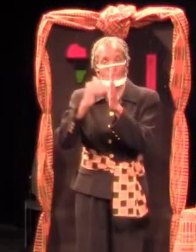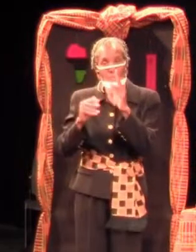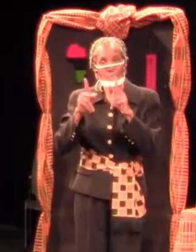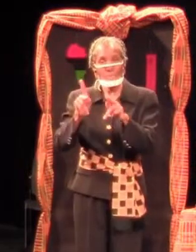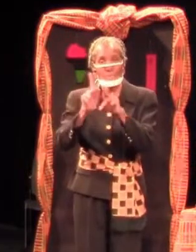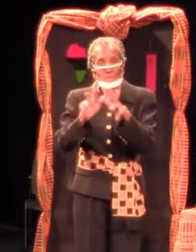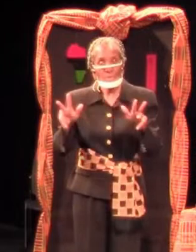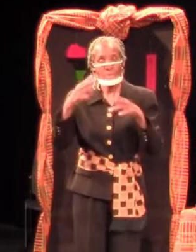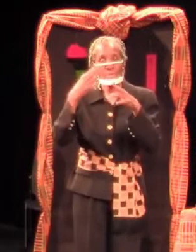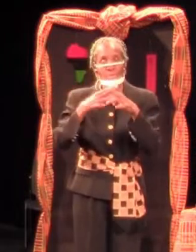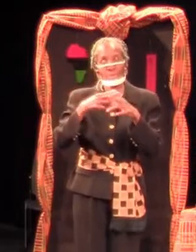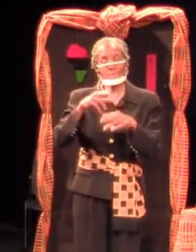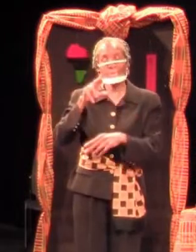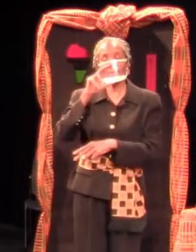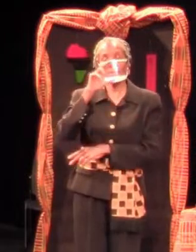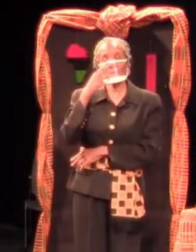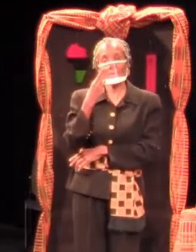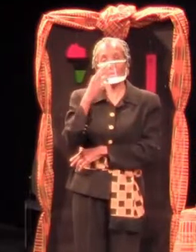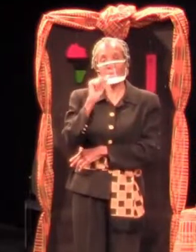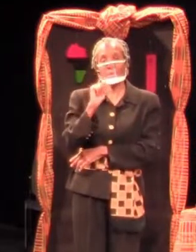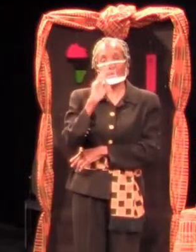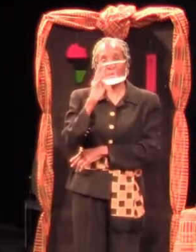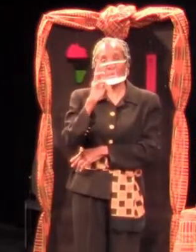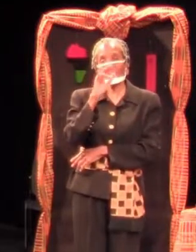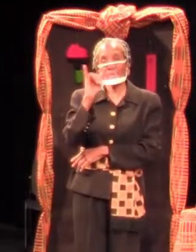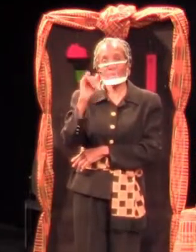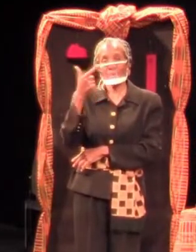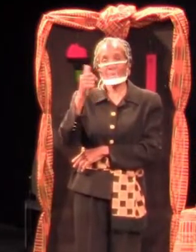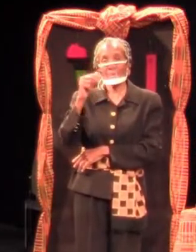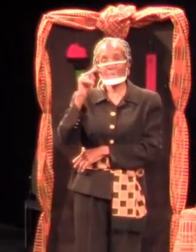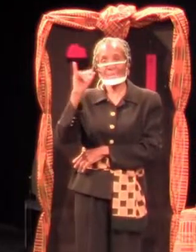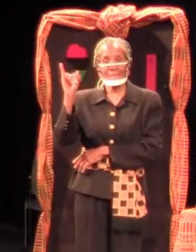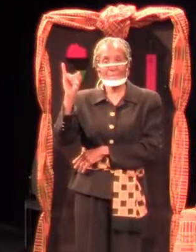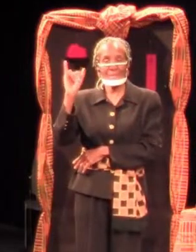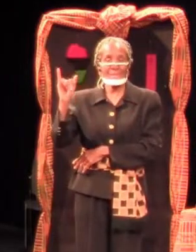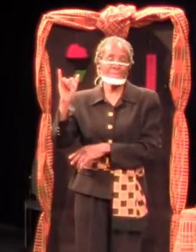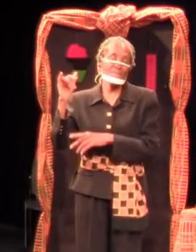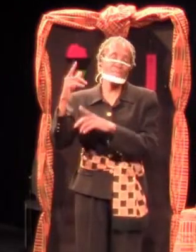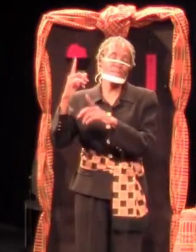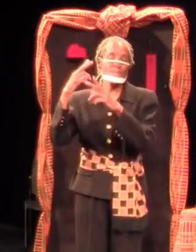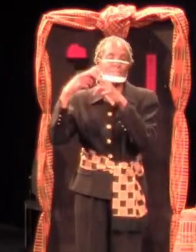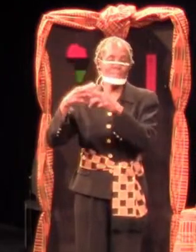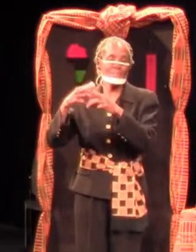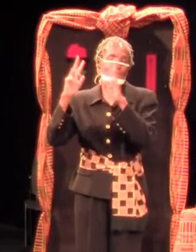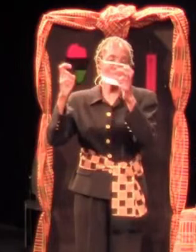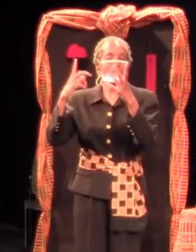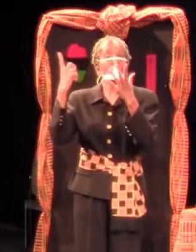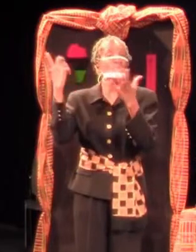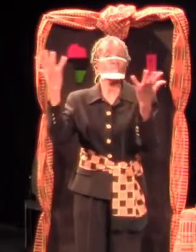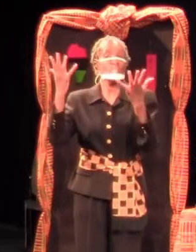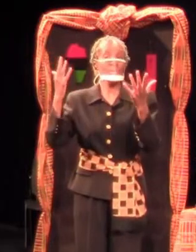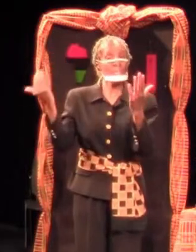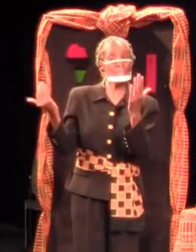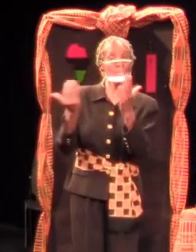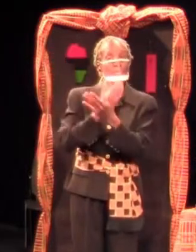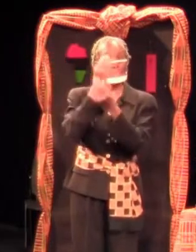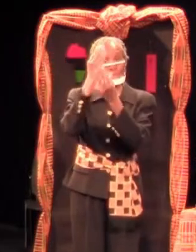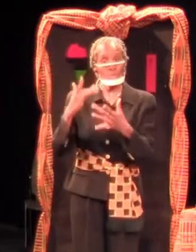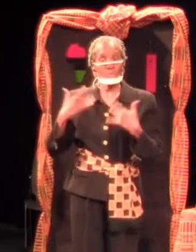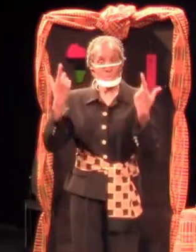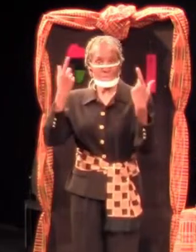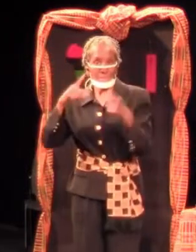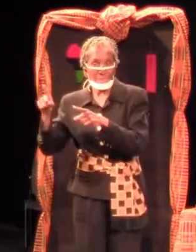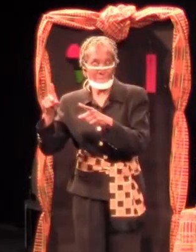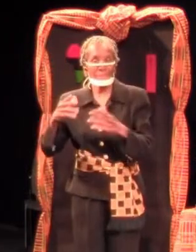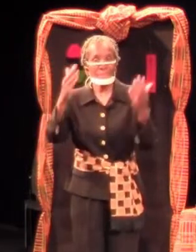Gani and Asante Sana. Habar Gani means what news or what's happening, and Asante Sana means thank